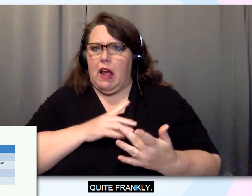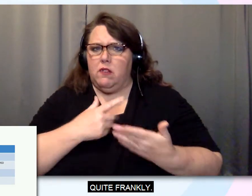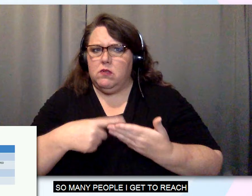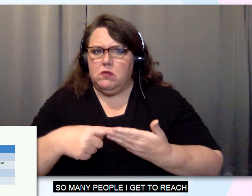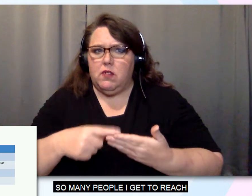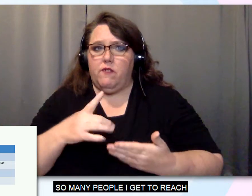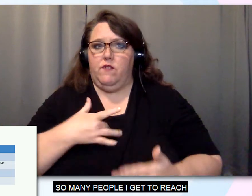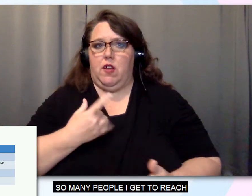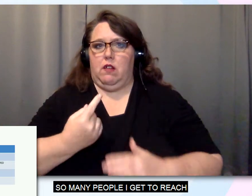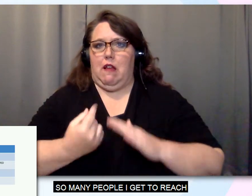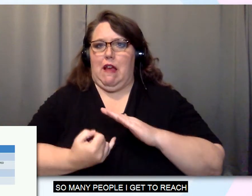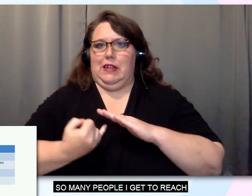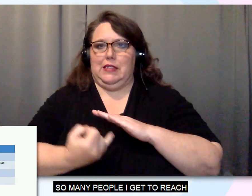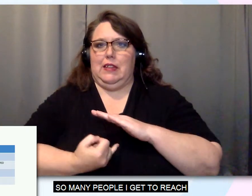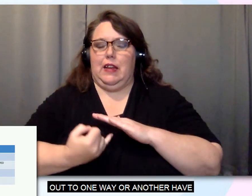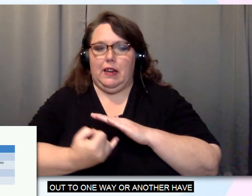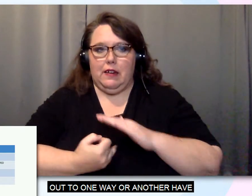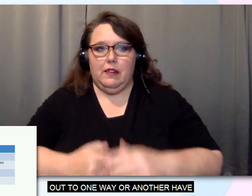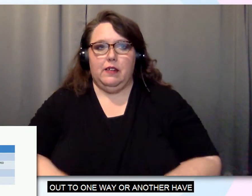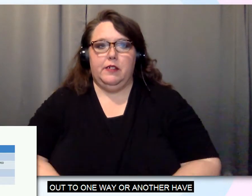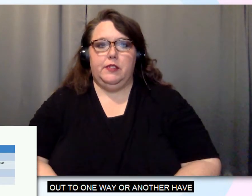reach out to, one way or the other, have felt